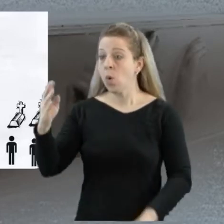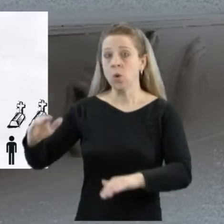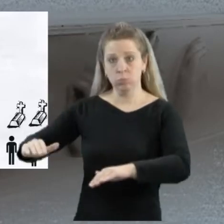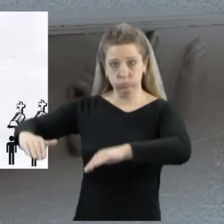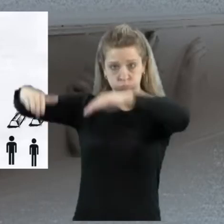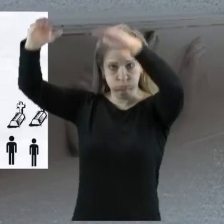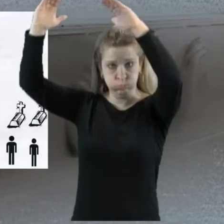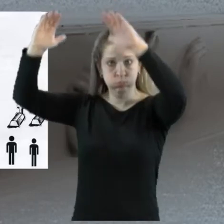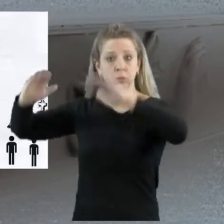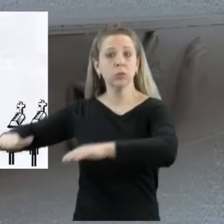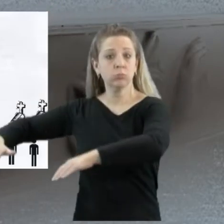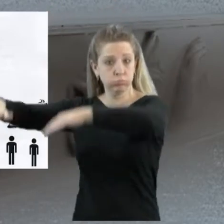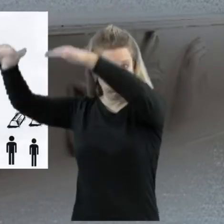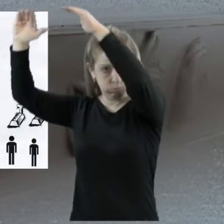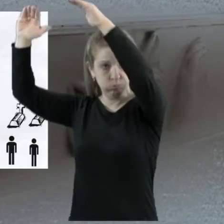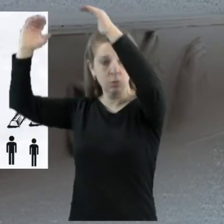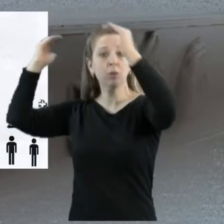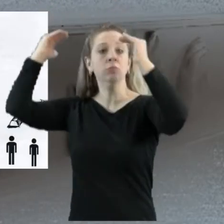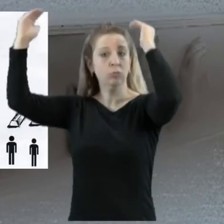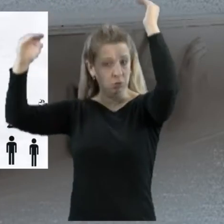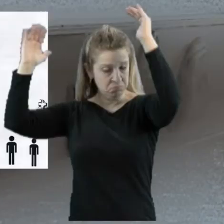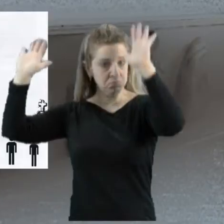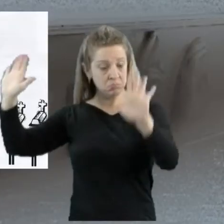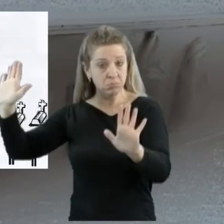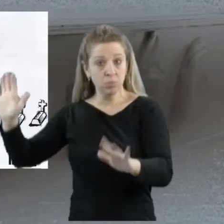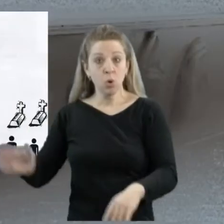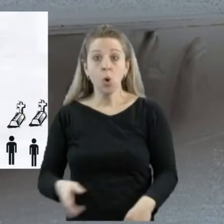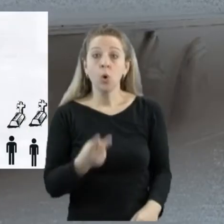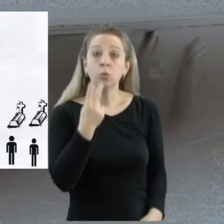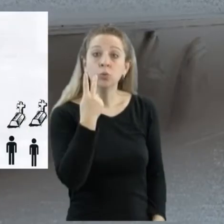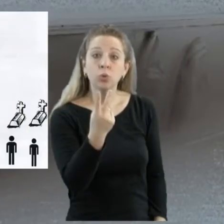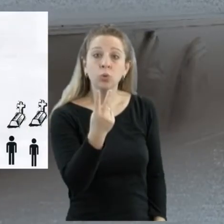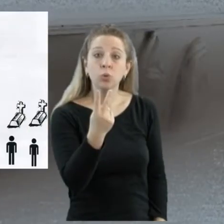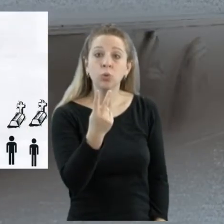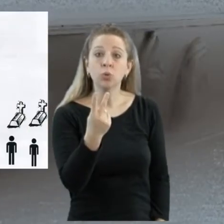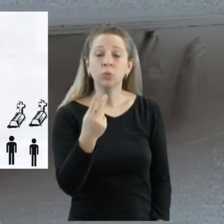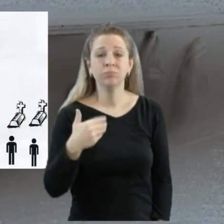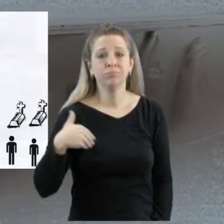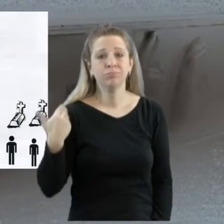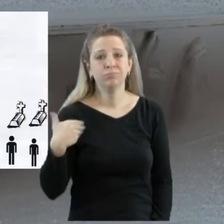2 died.